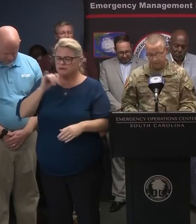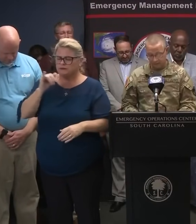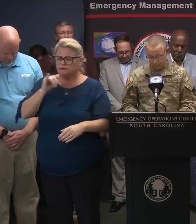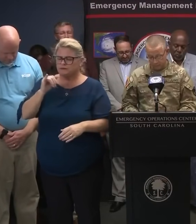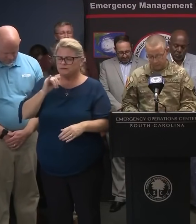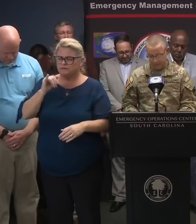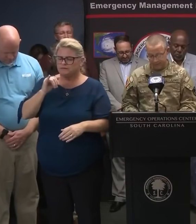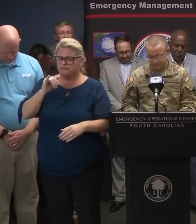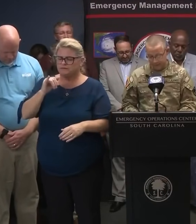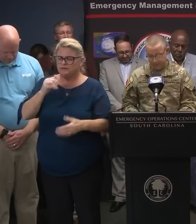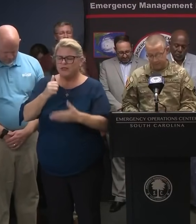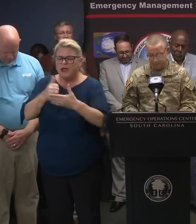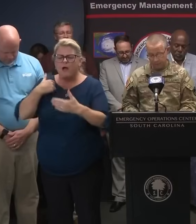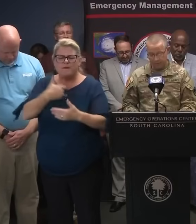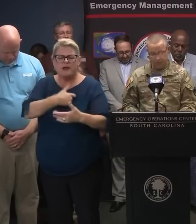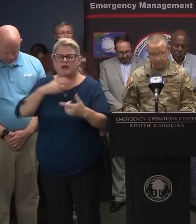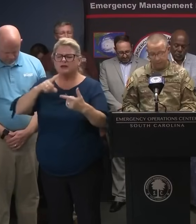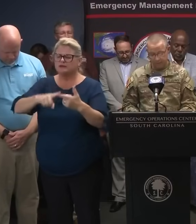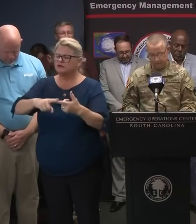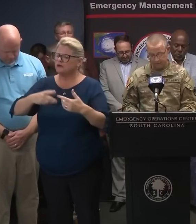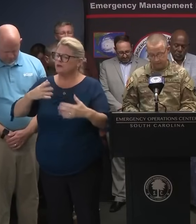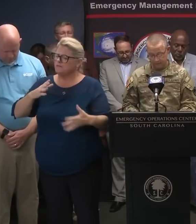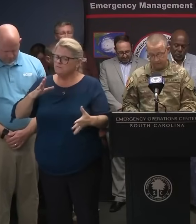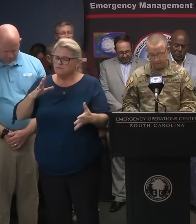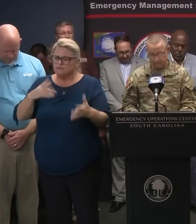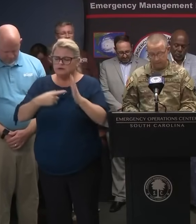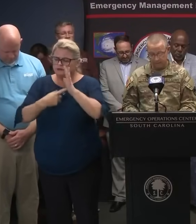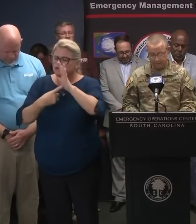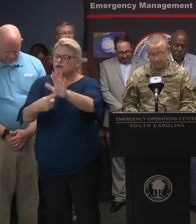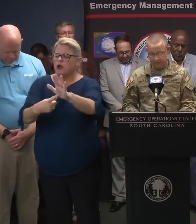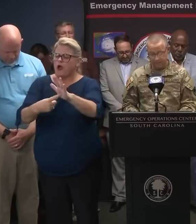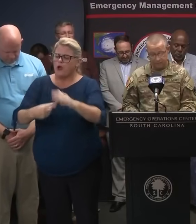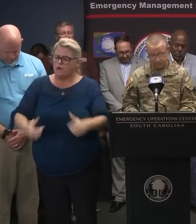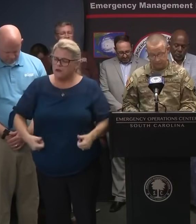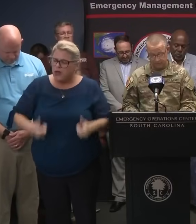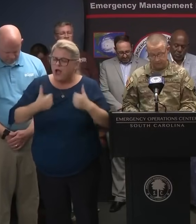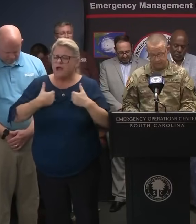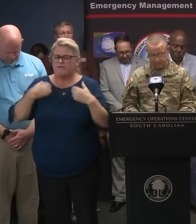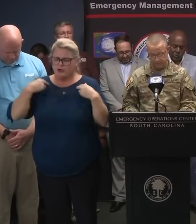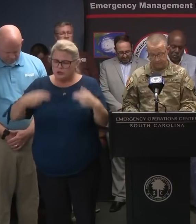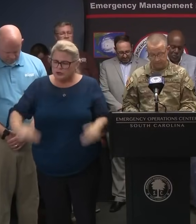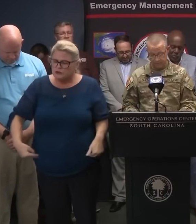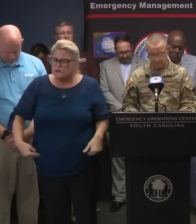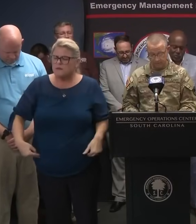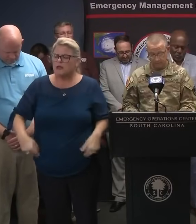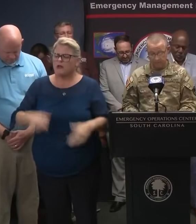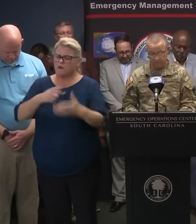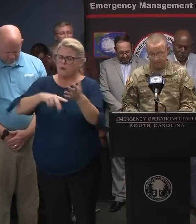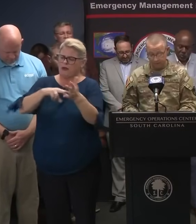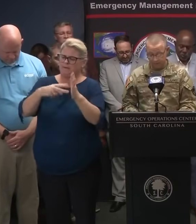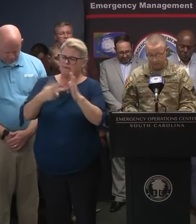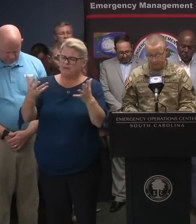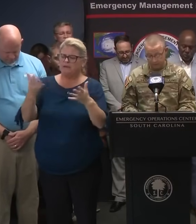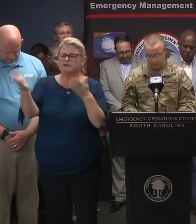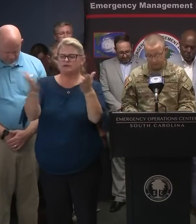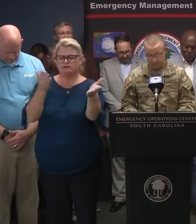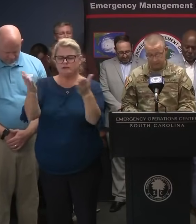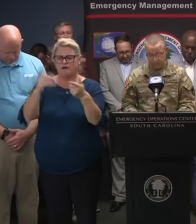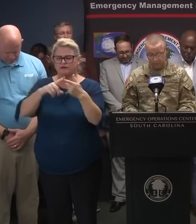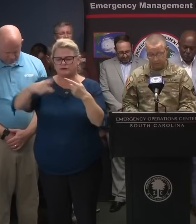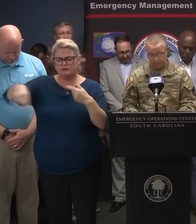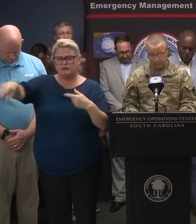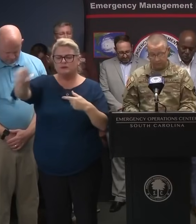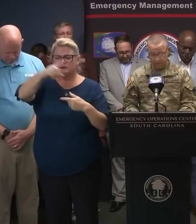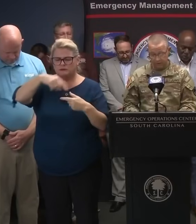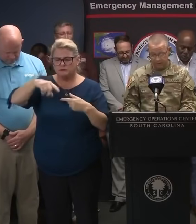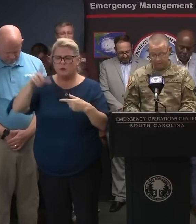the ultimate task of the human experience, the task of service. For there in those places